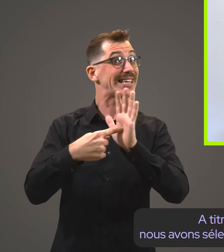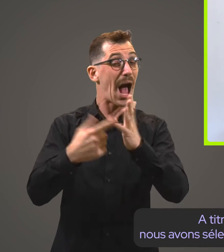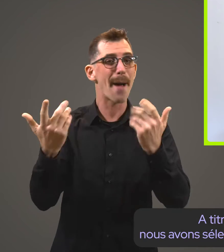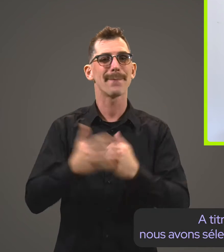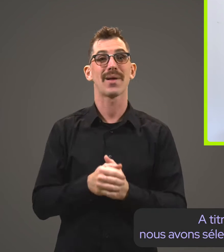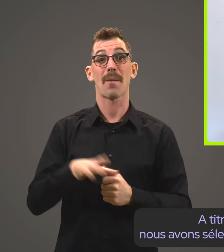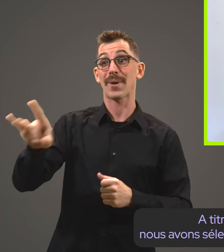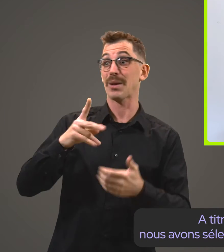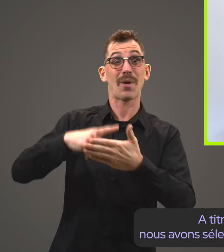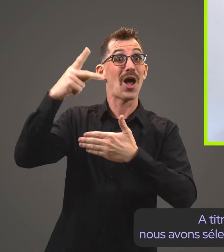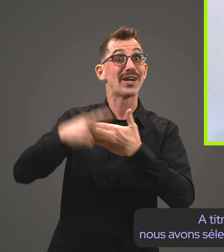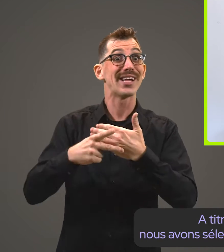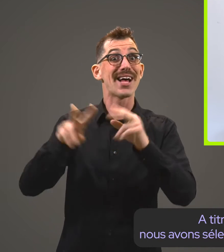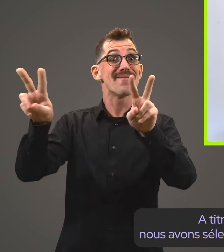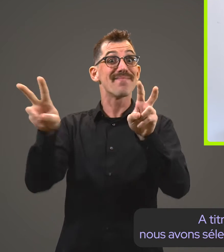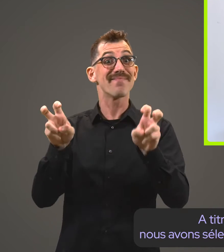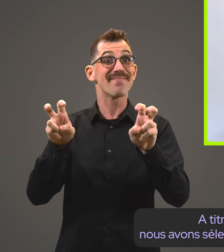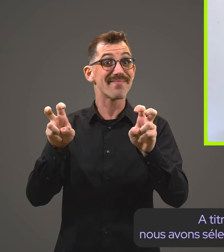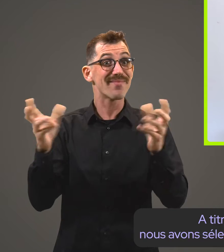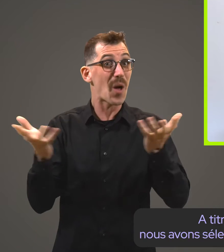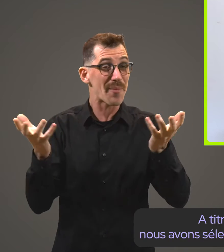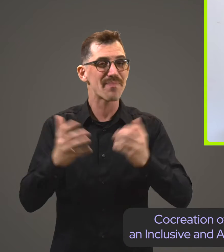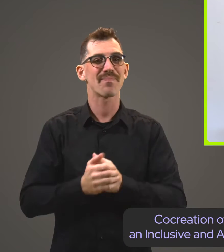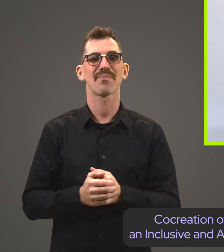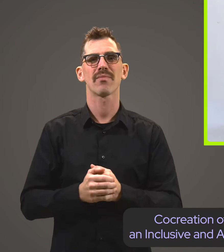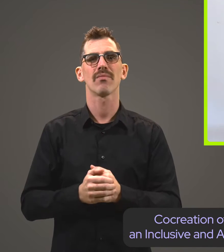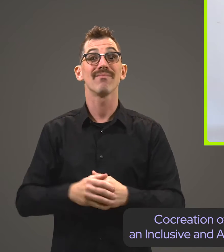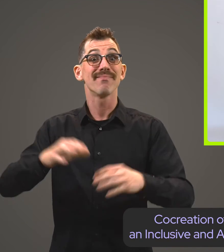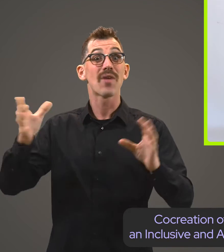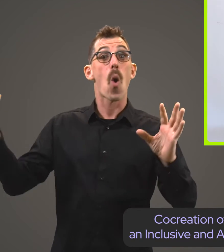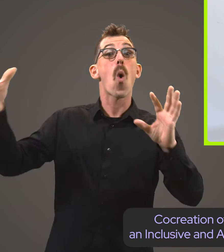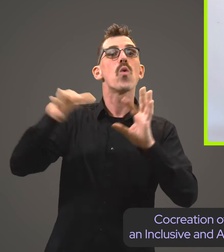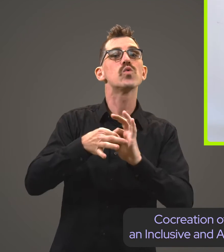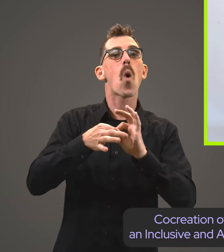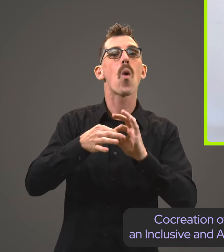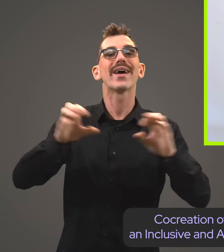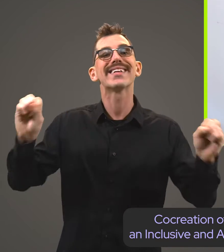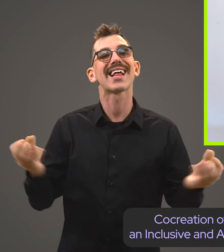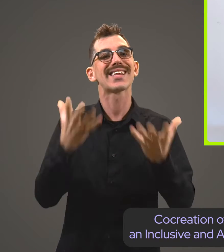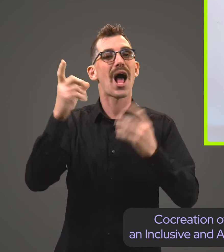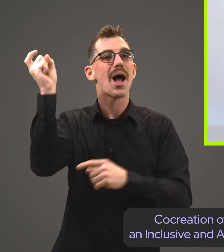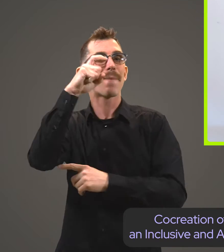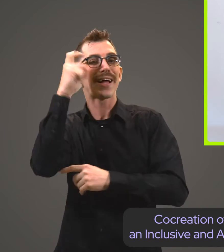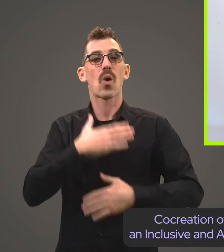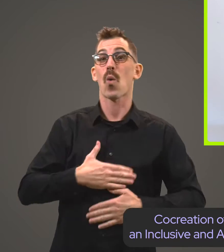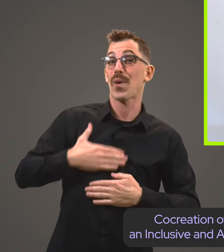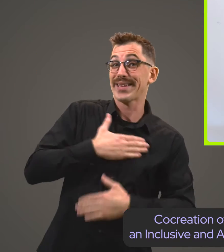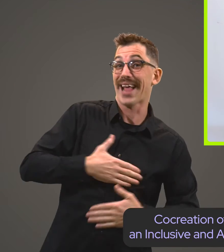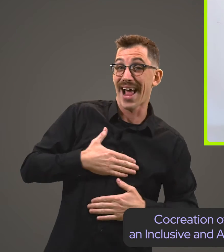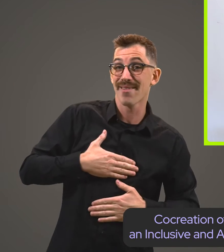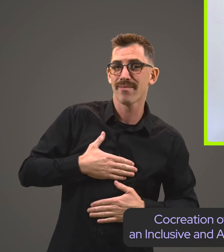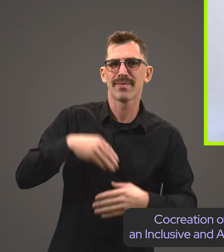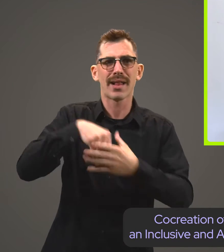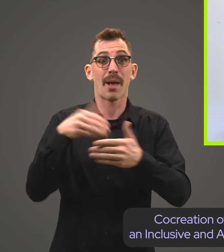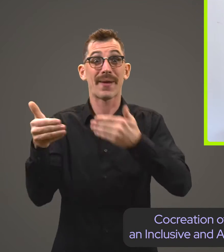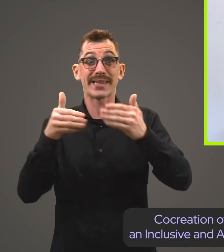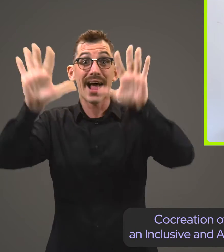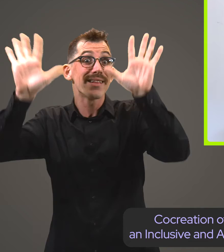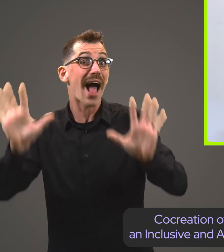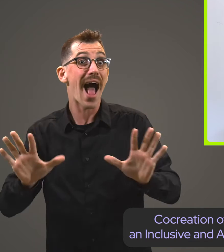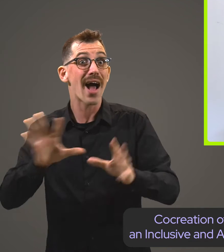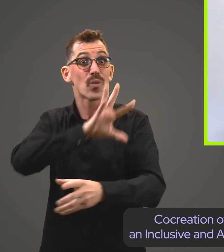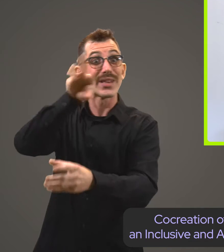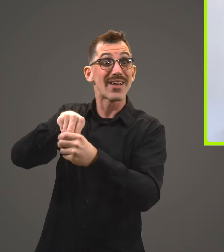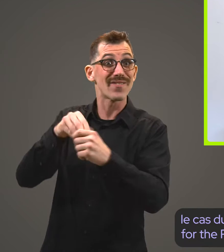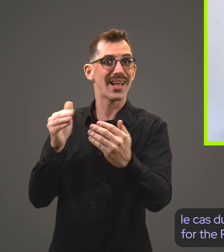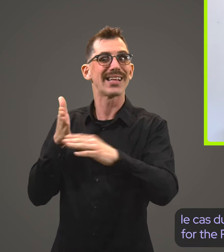As an example, we have selected the project entitled Co-Creation of Leisure Experience in an Inclusive and Accessible Theatre